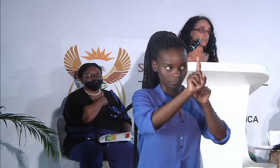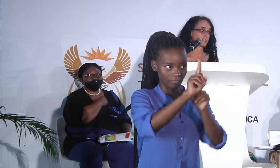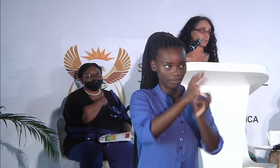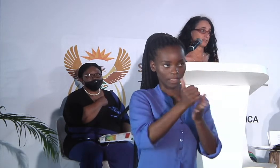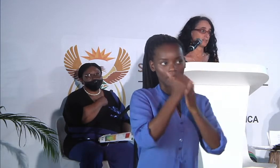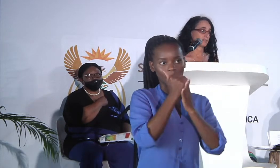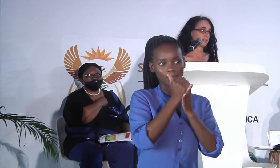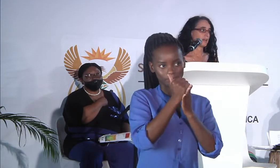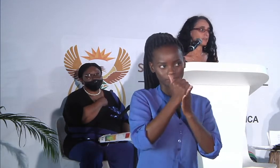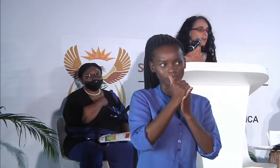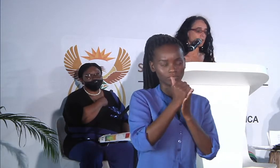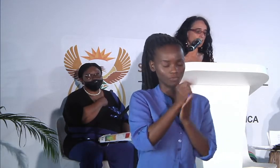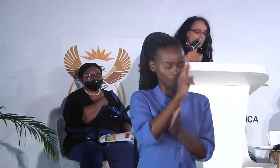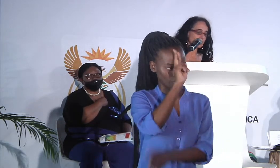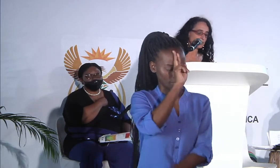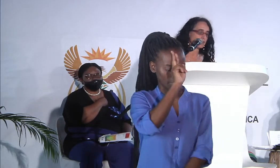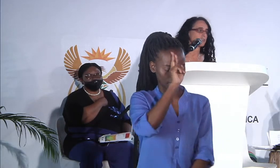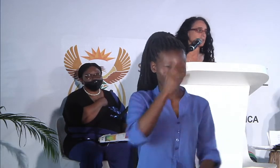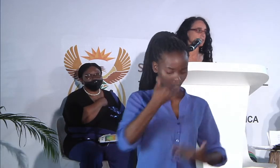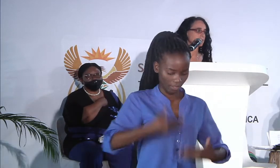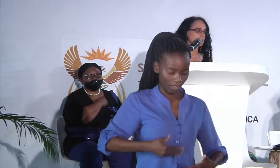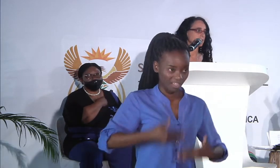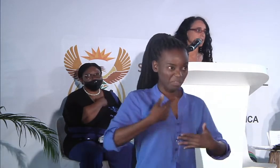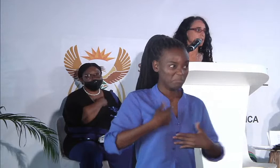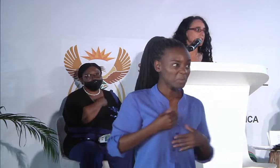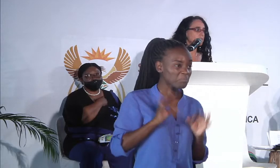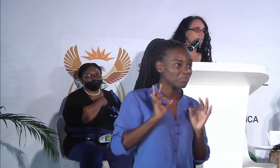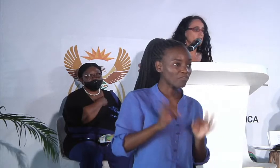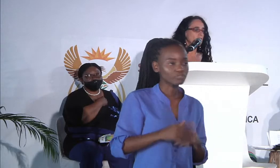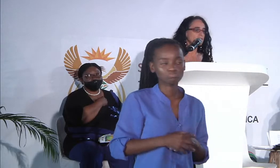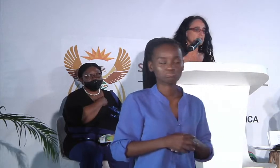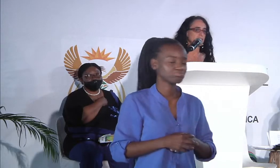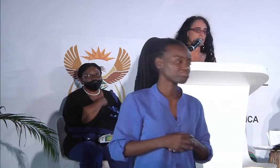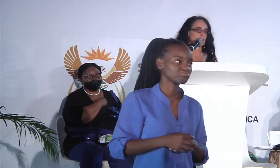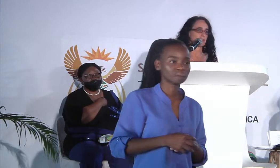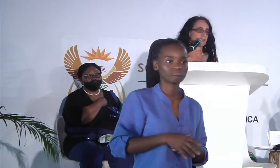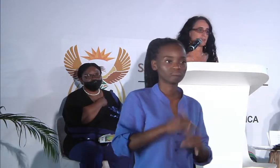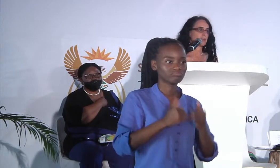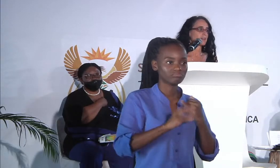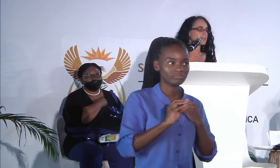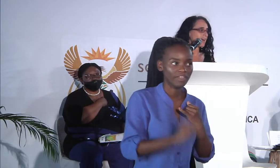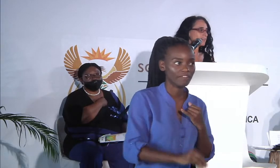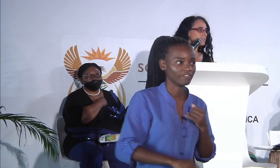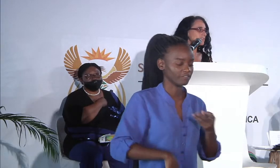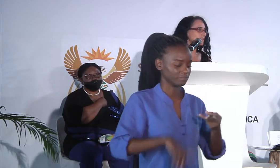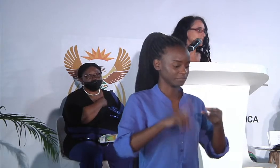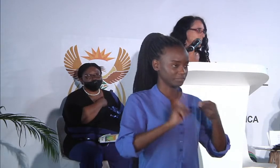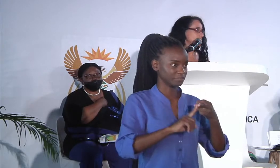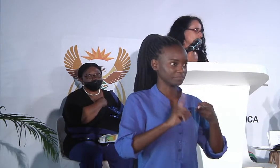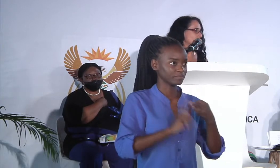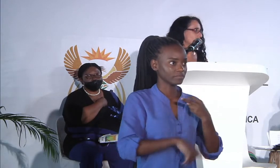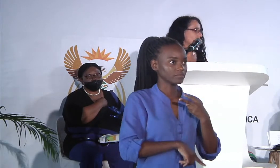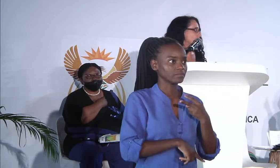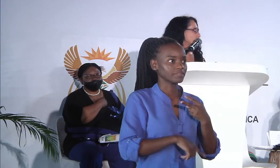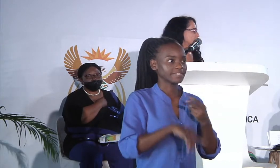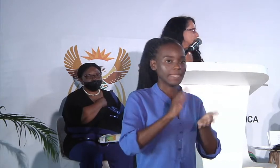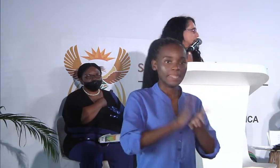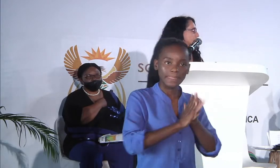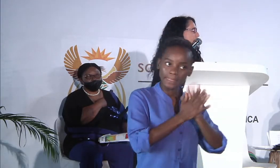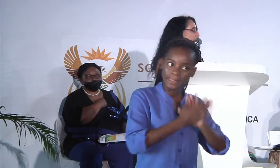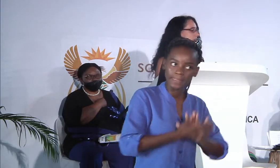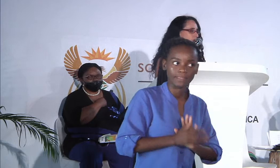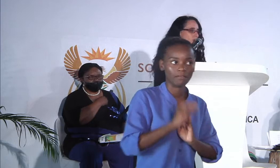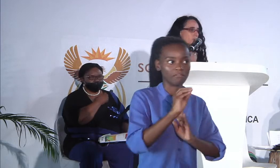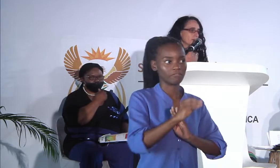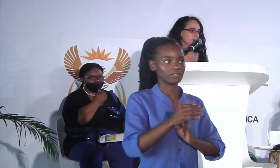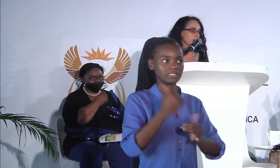fractured, that we are incoherent, that we are contradictory. That is the nature of what it is to